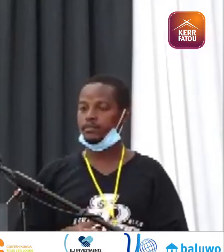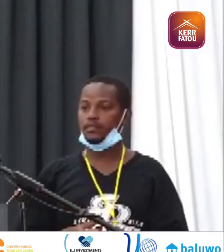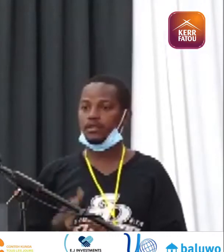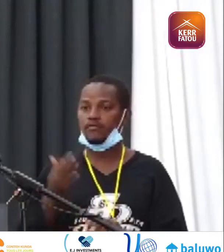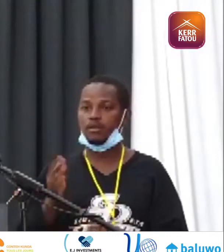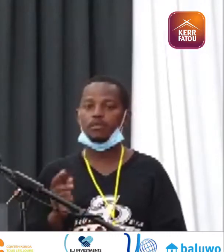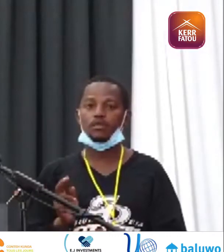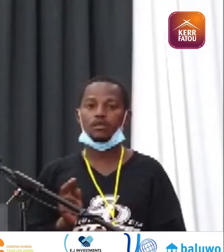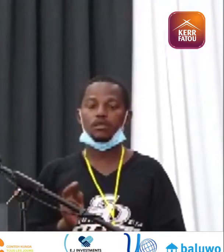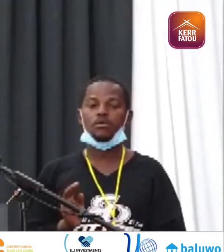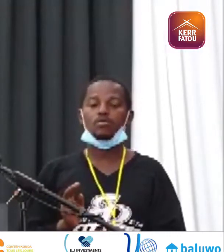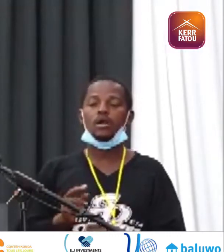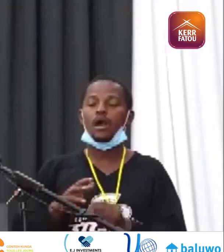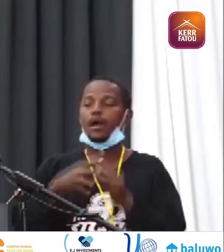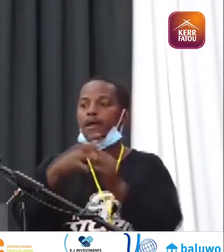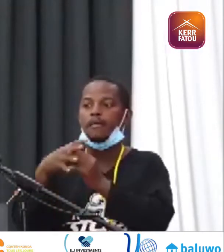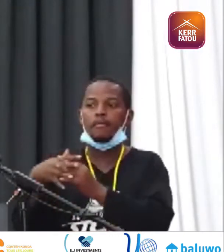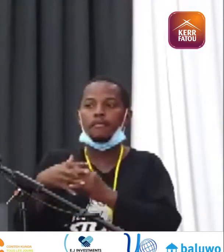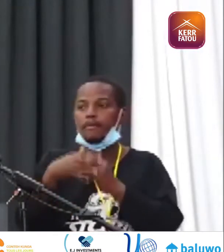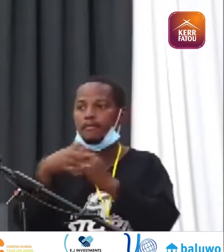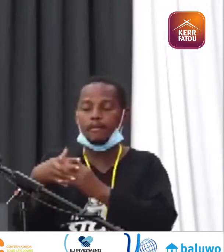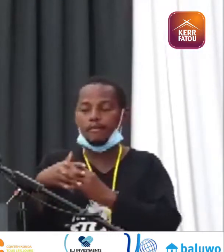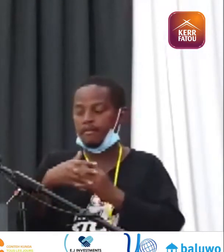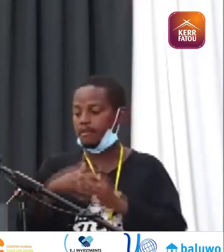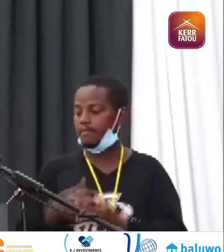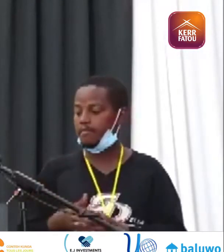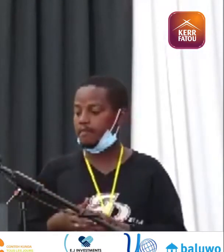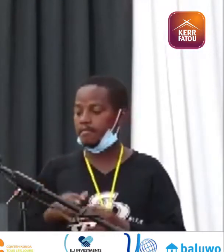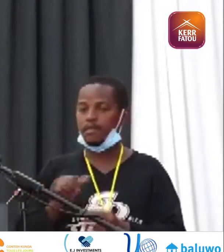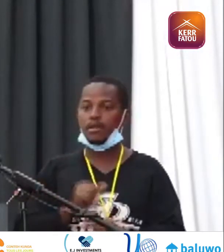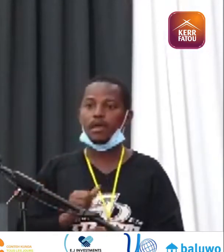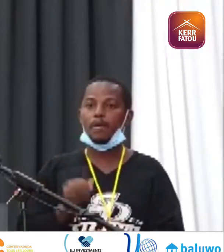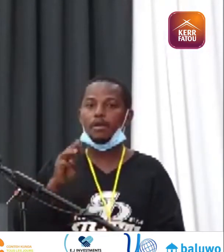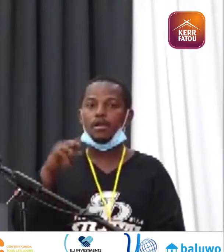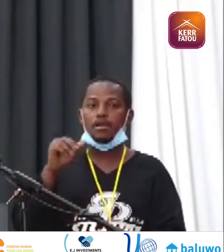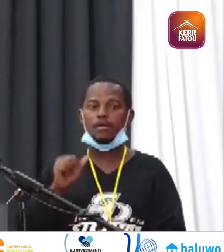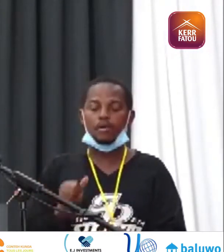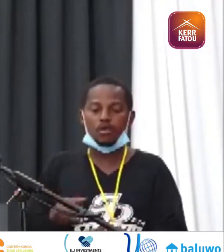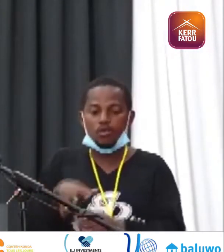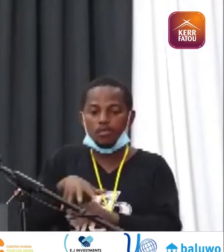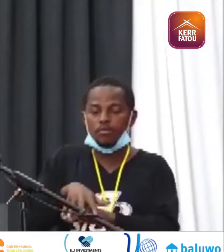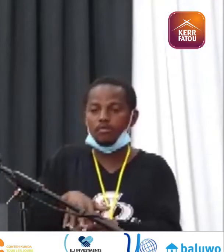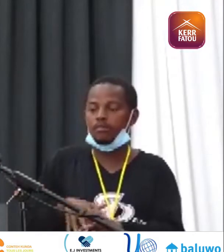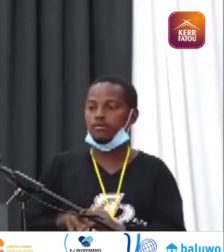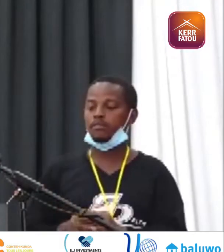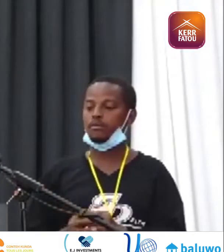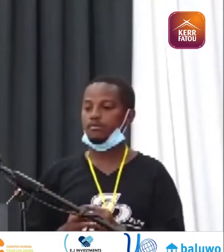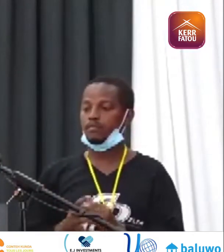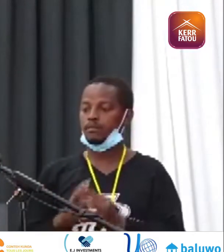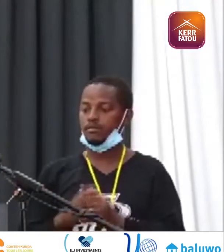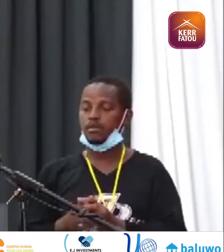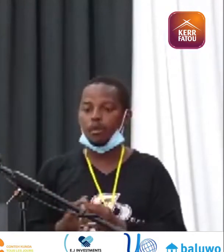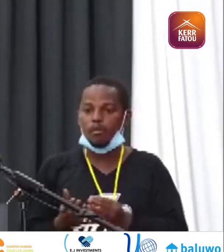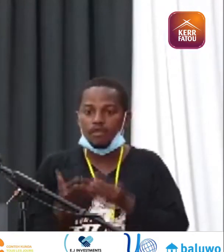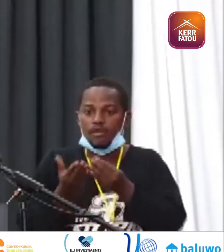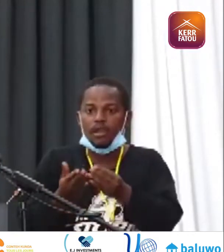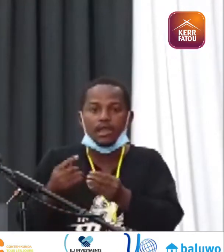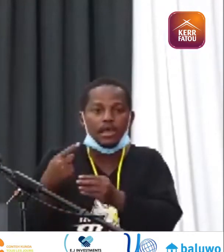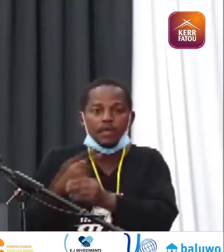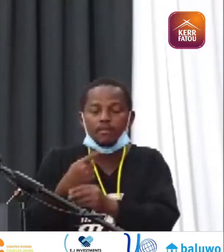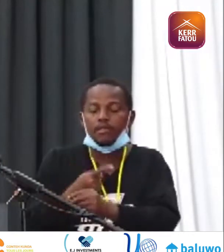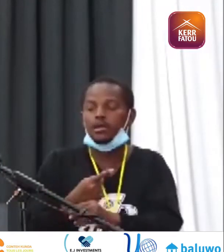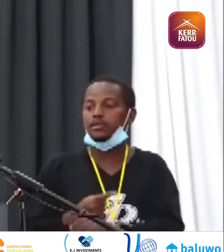from the United States with their Millennium Challenge Corporation to provide